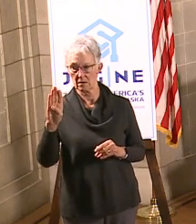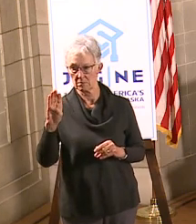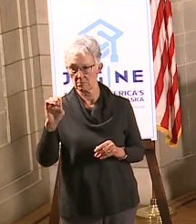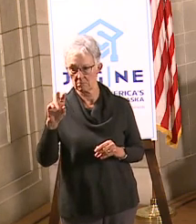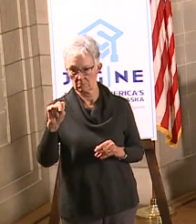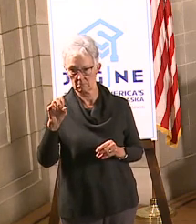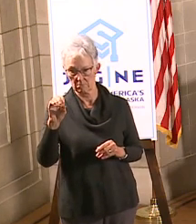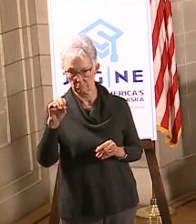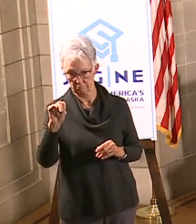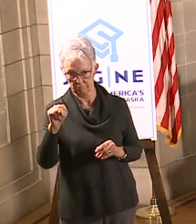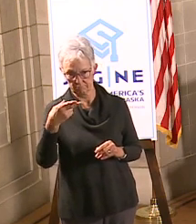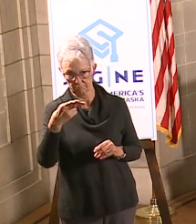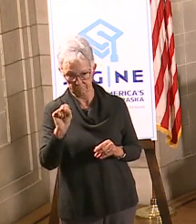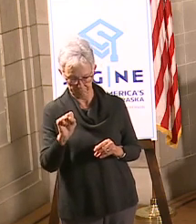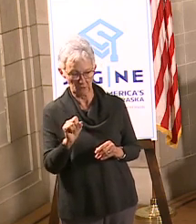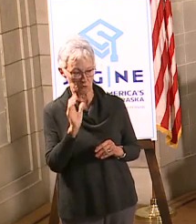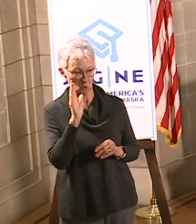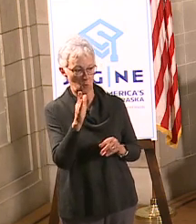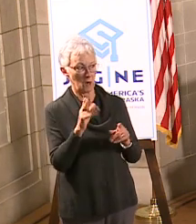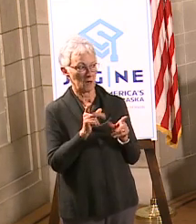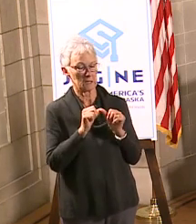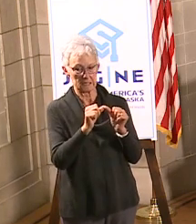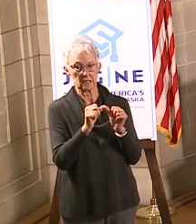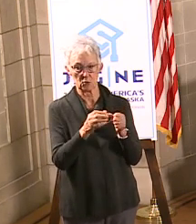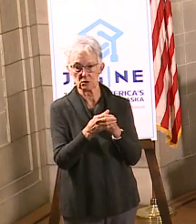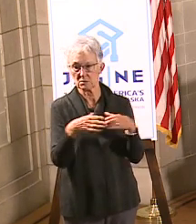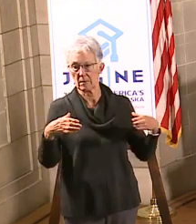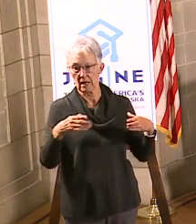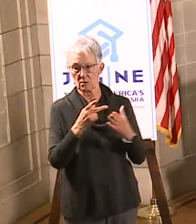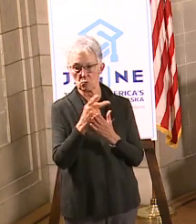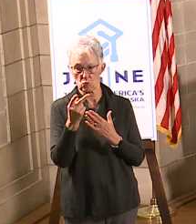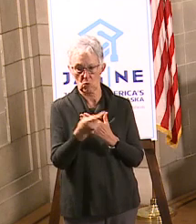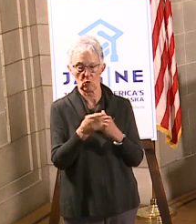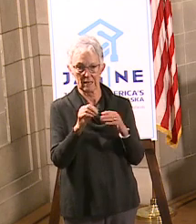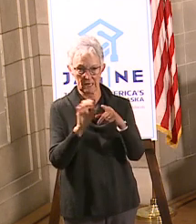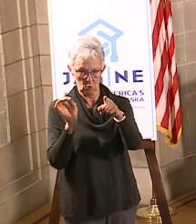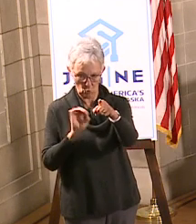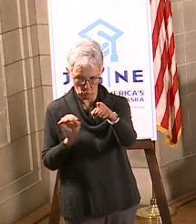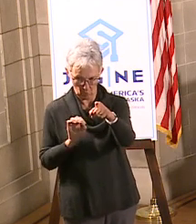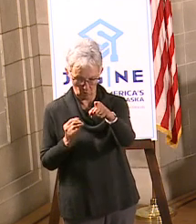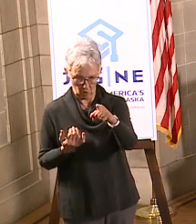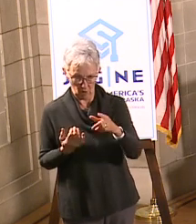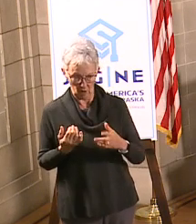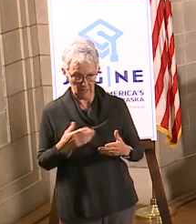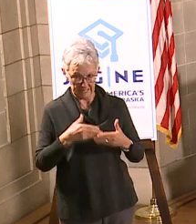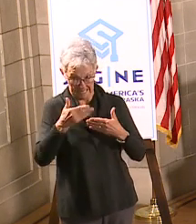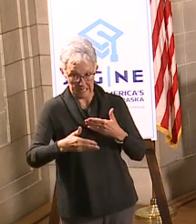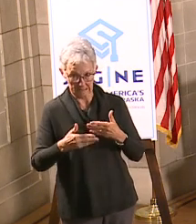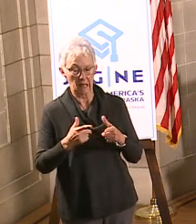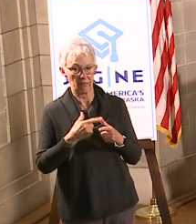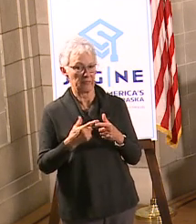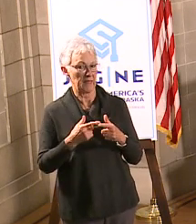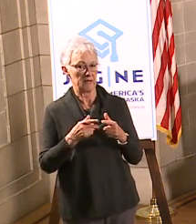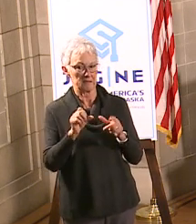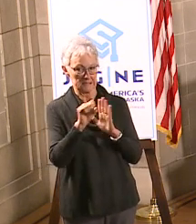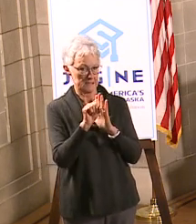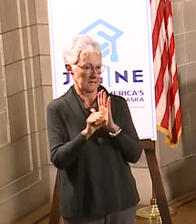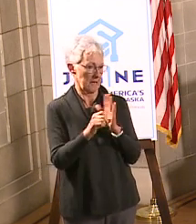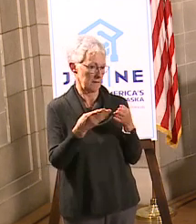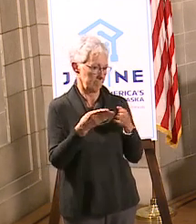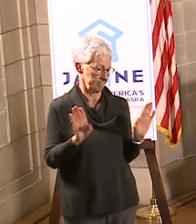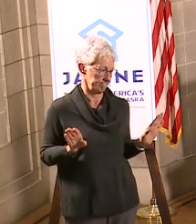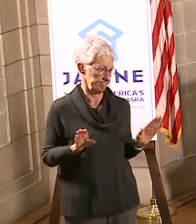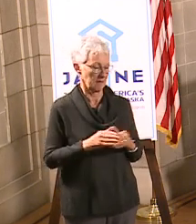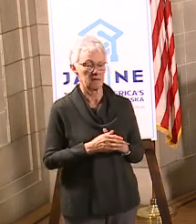continue to be able to expand that program in Omaha and all across the state. As I said, this program would not be possible if it wasn't for the help of the United Way of the